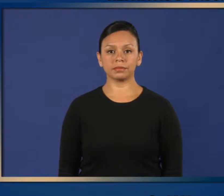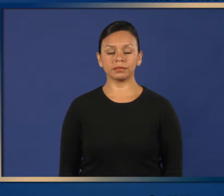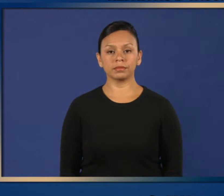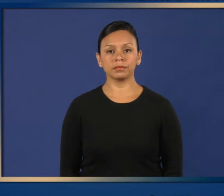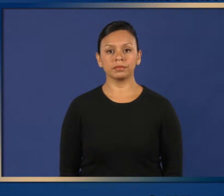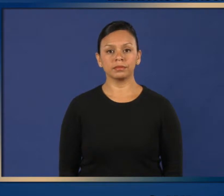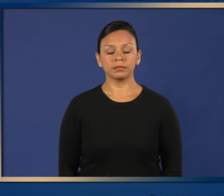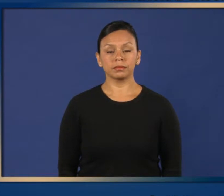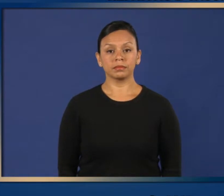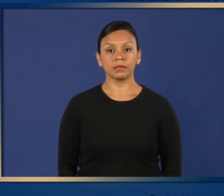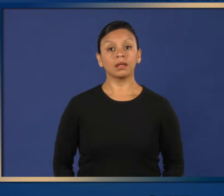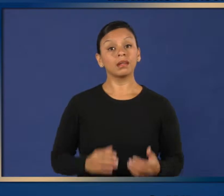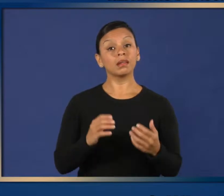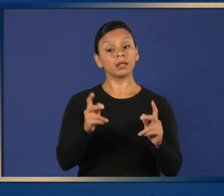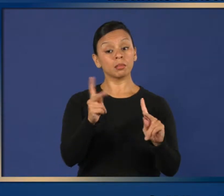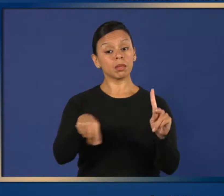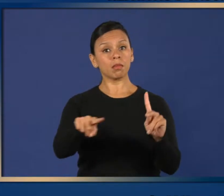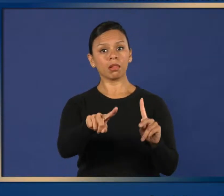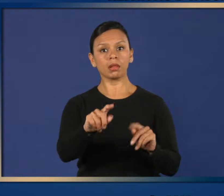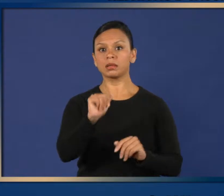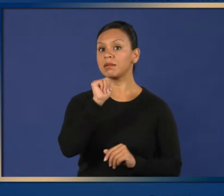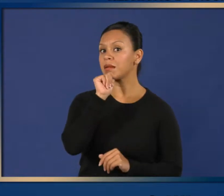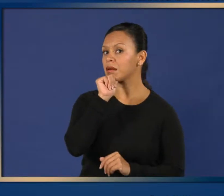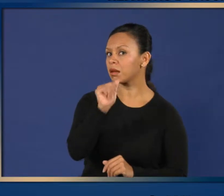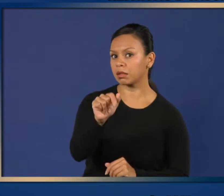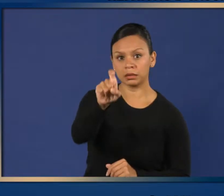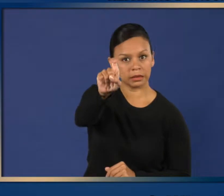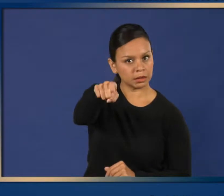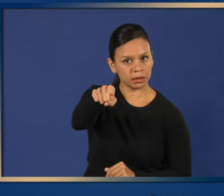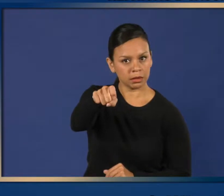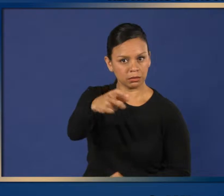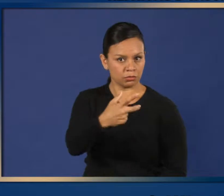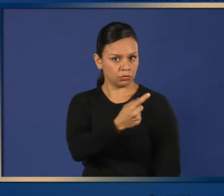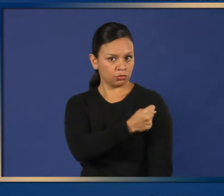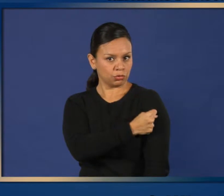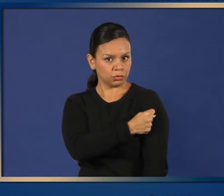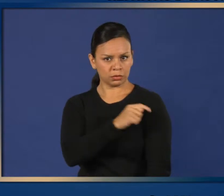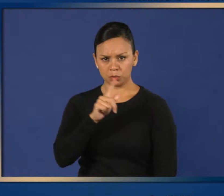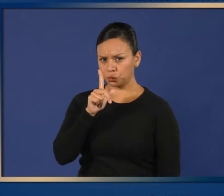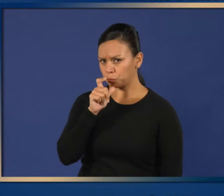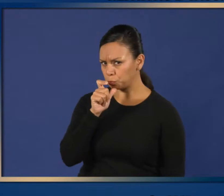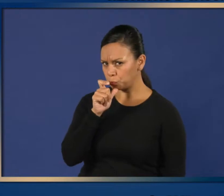who should not get hepatitis B vaccine?